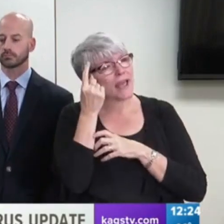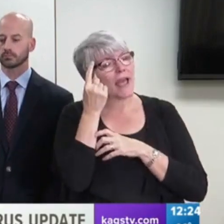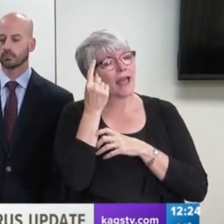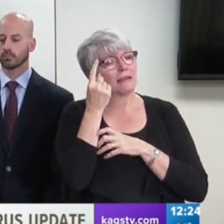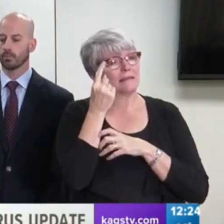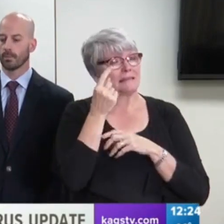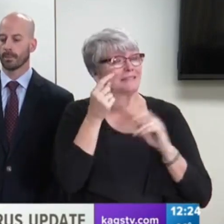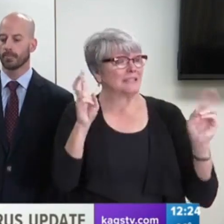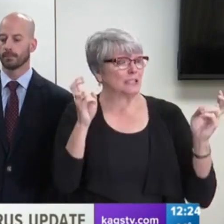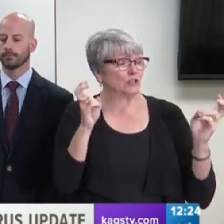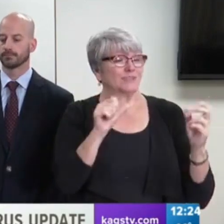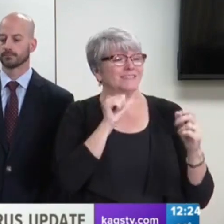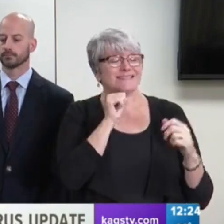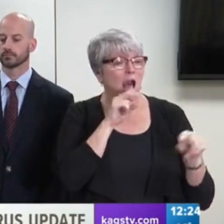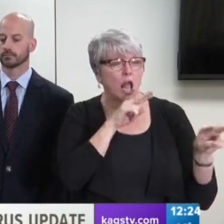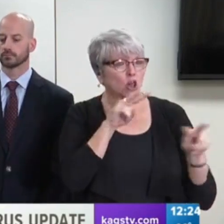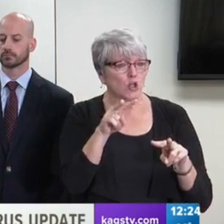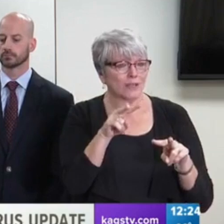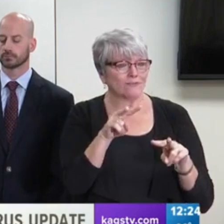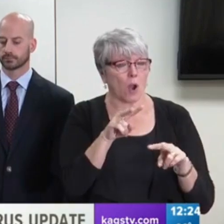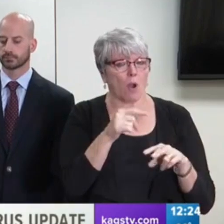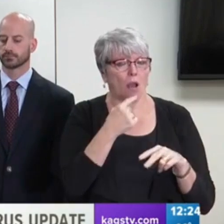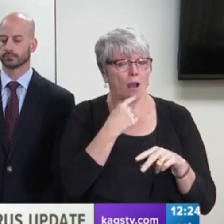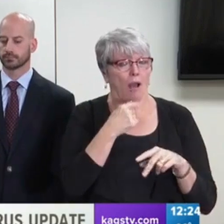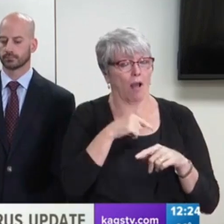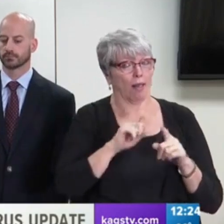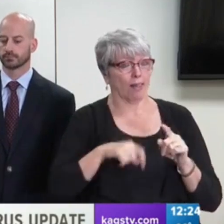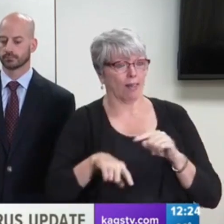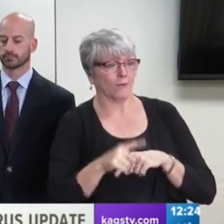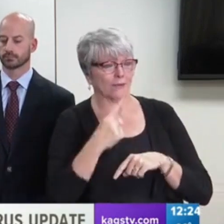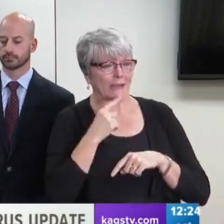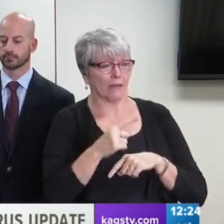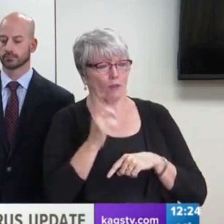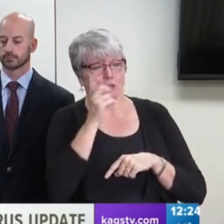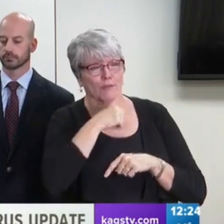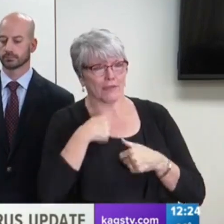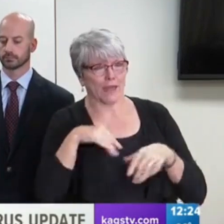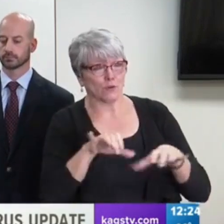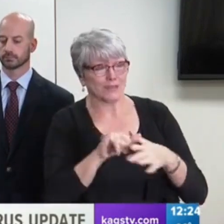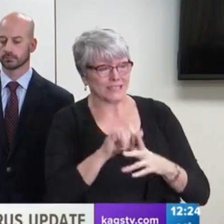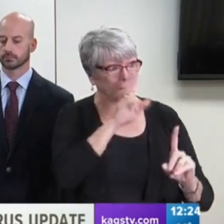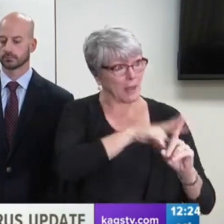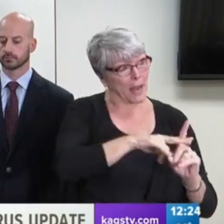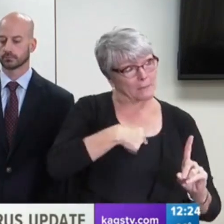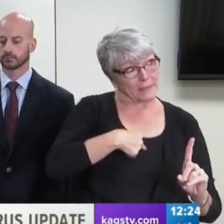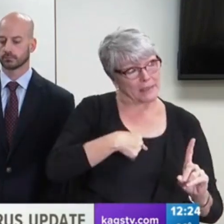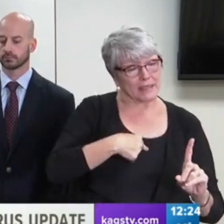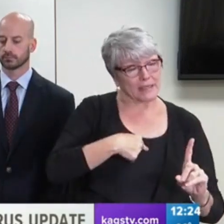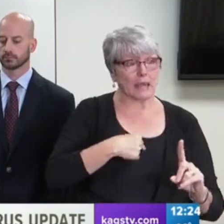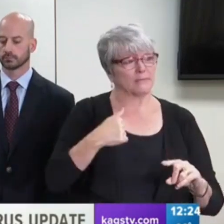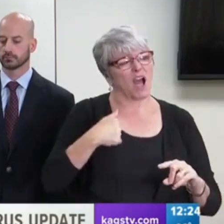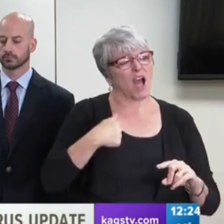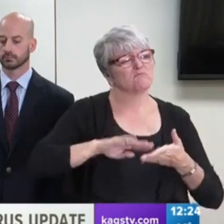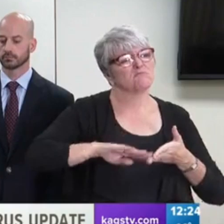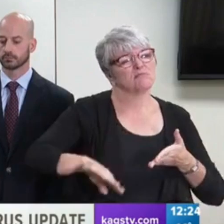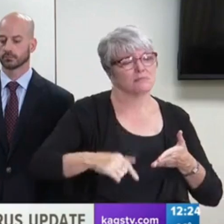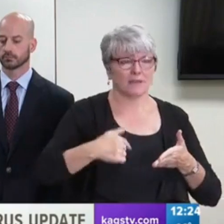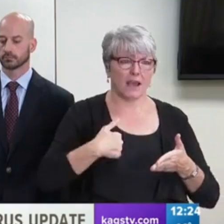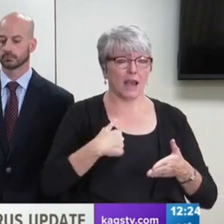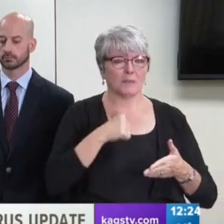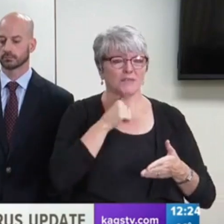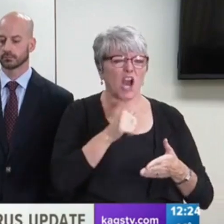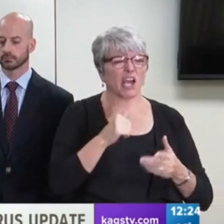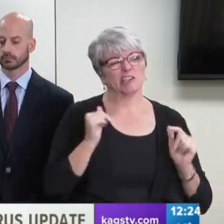the issue here is we're not looking for loopholes. We're not looking for, does it apply to me? I'm not a